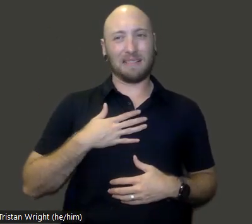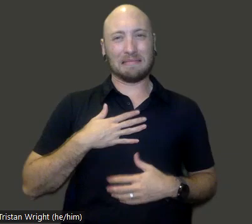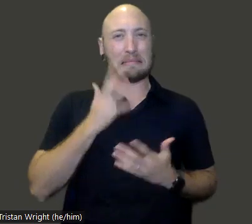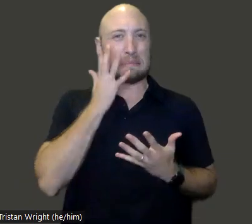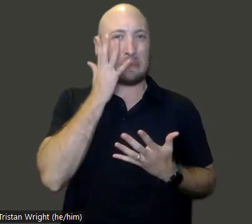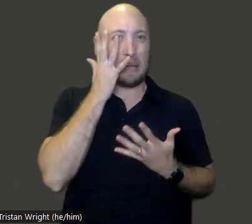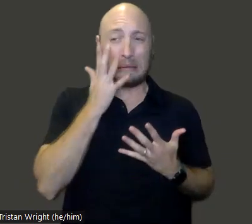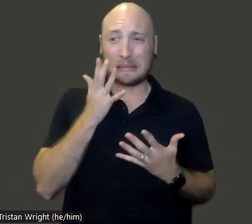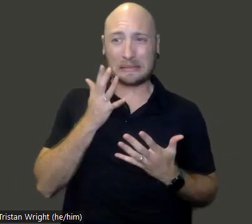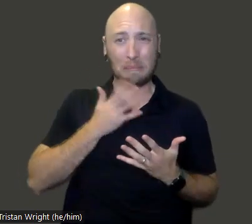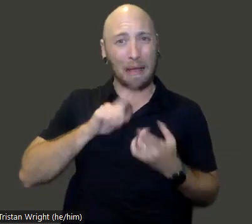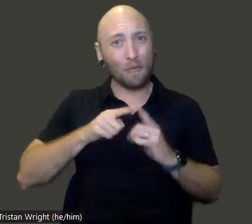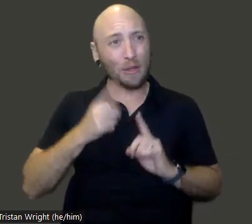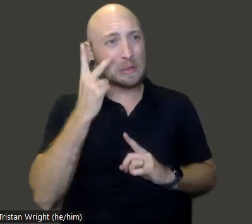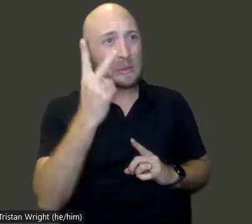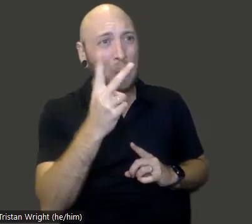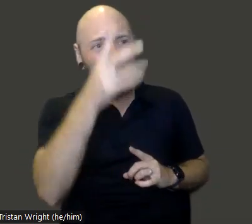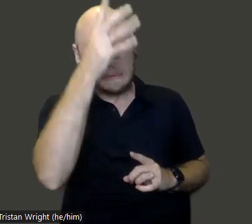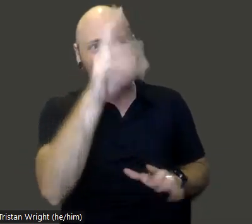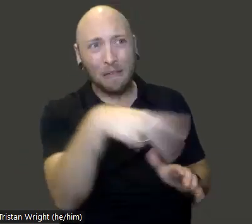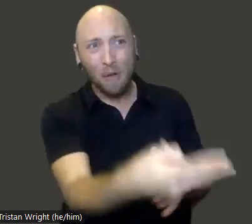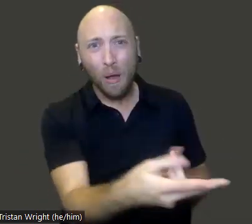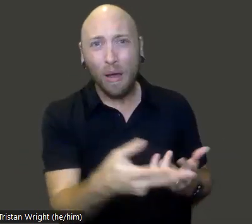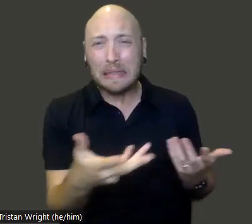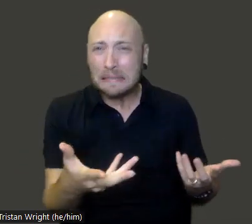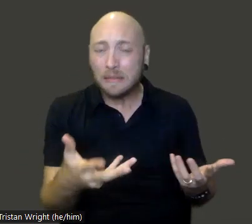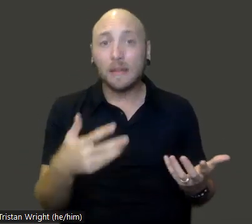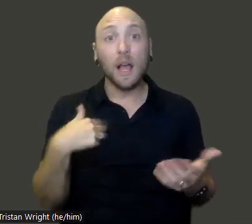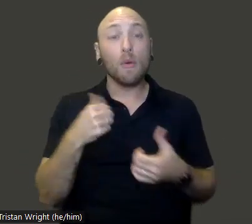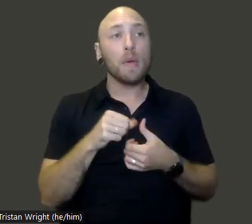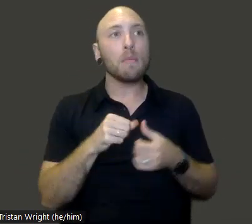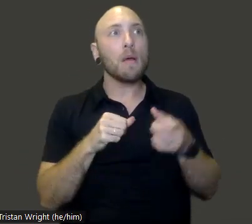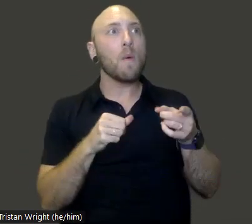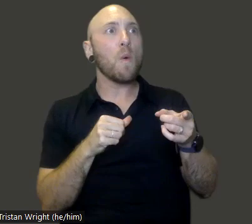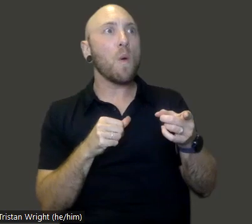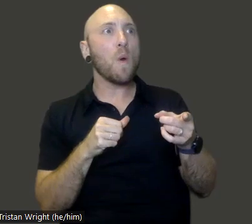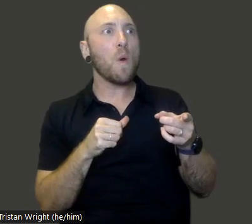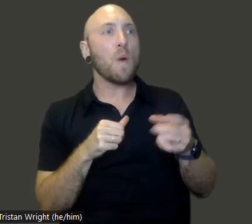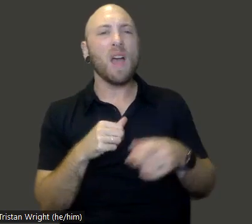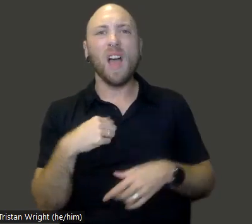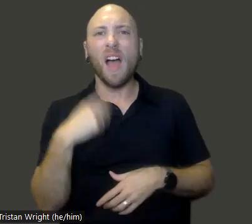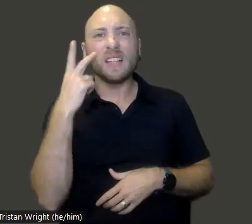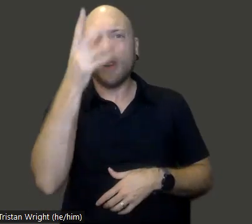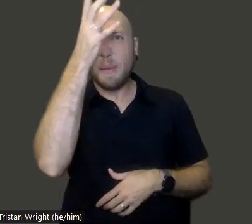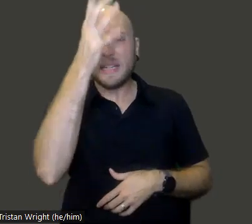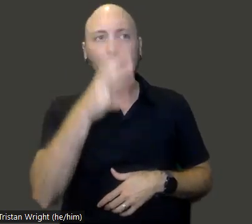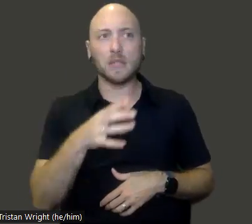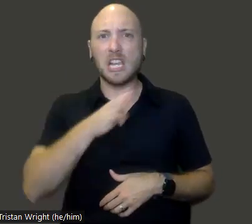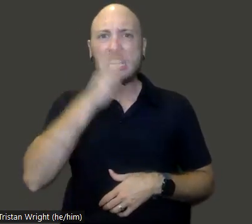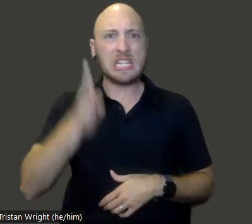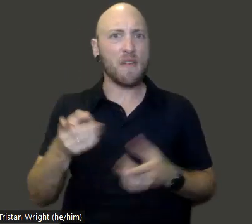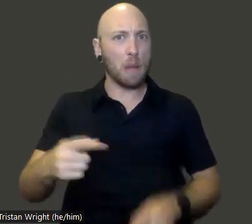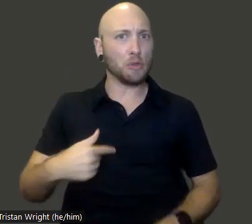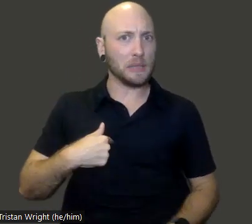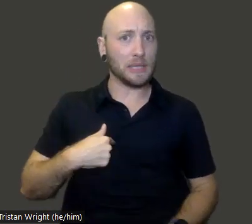embarrassment. And I remember making a promise to myself that I would never be like that. I would never be like my dad. I would never do that